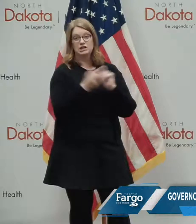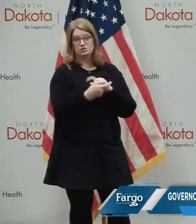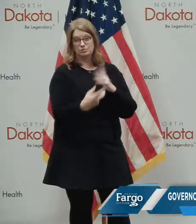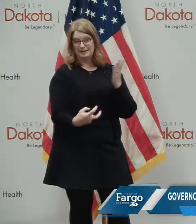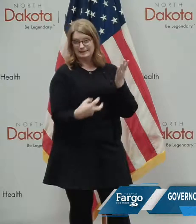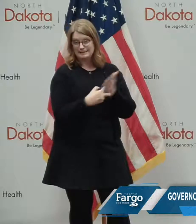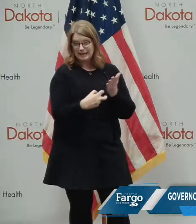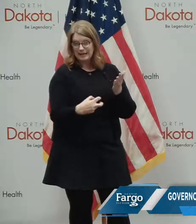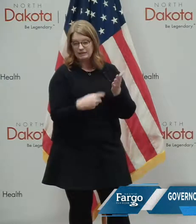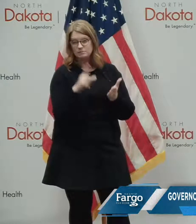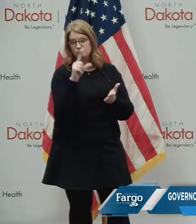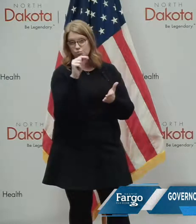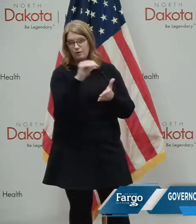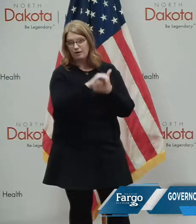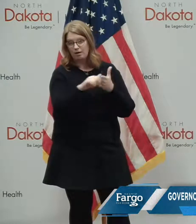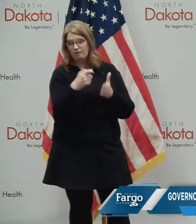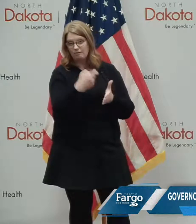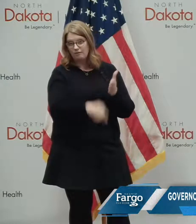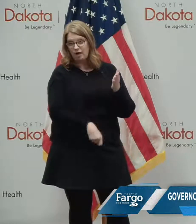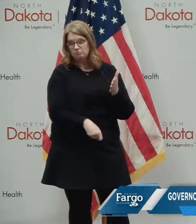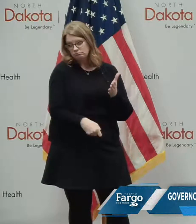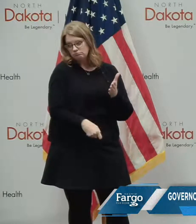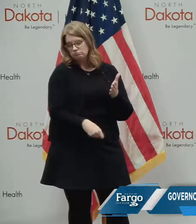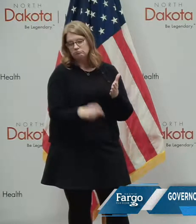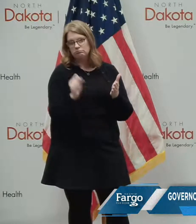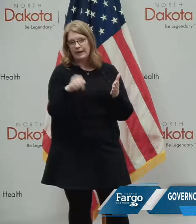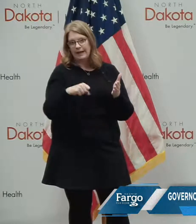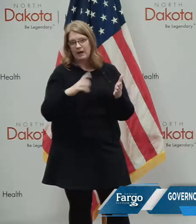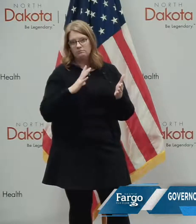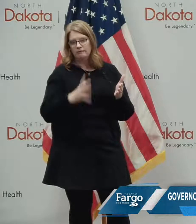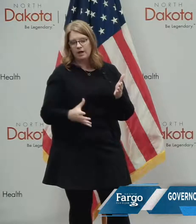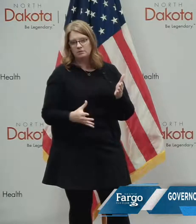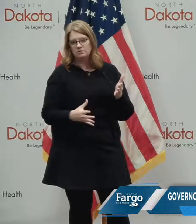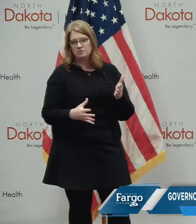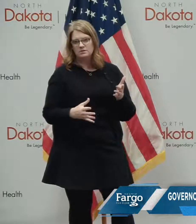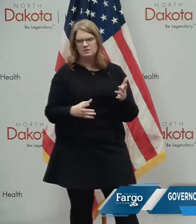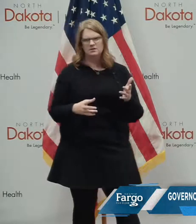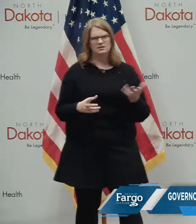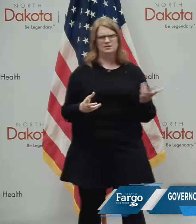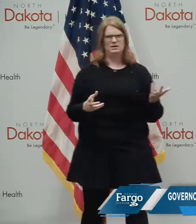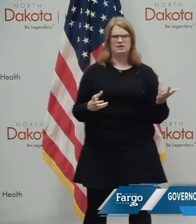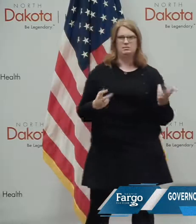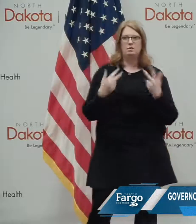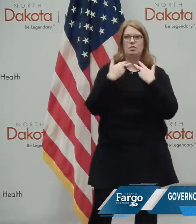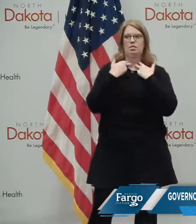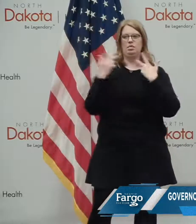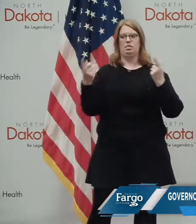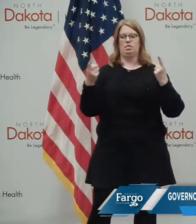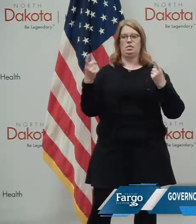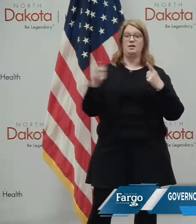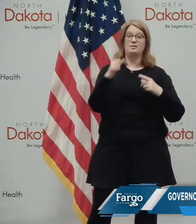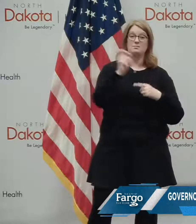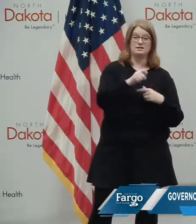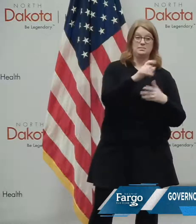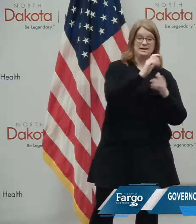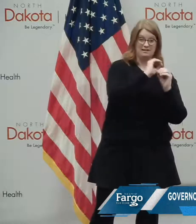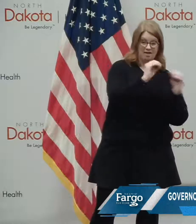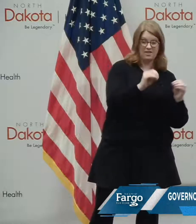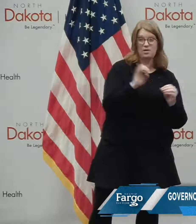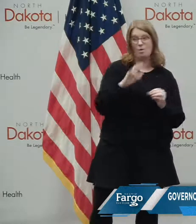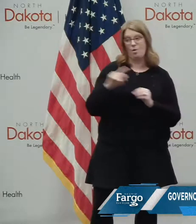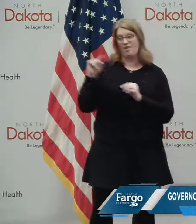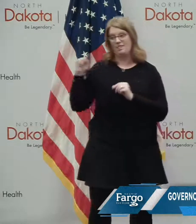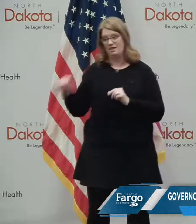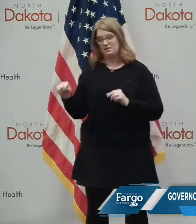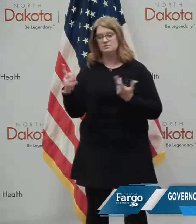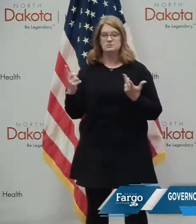to be a $20 fine, then he might have said, hey, I can do that. But it was, we were stuck in an all or nothing situation. So we're learning